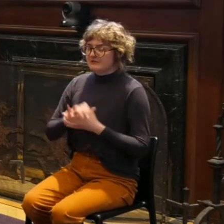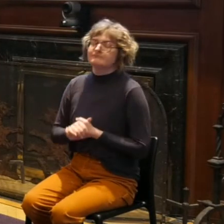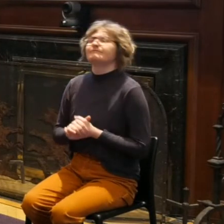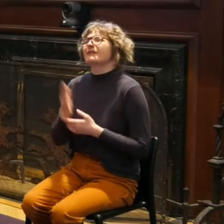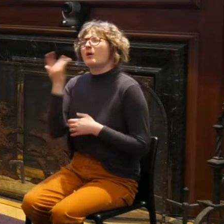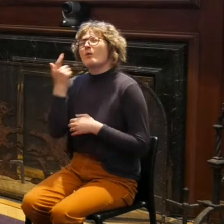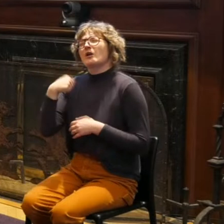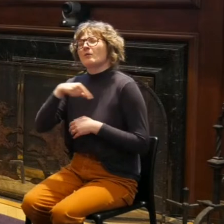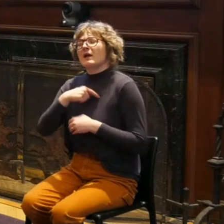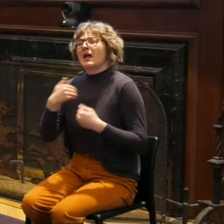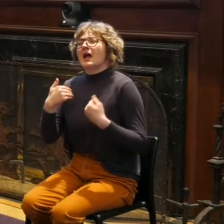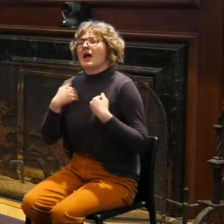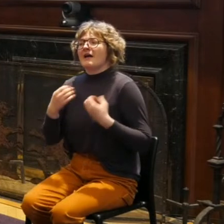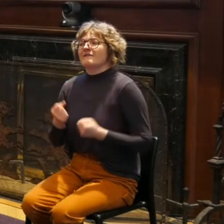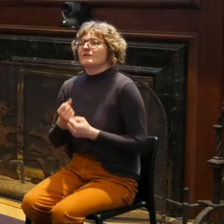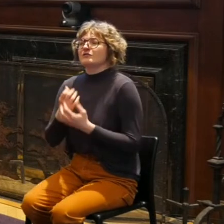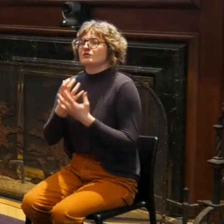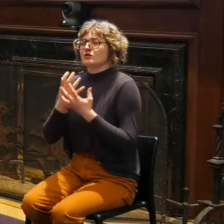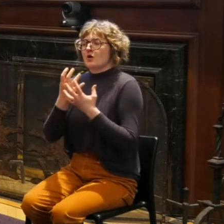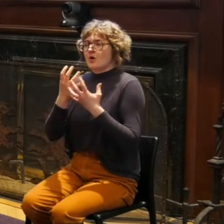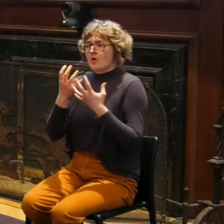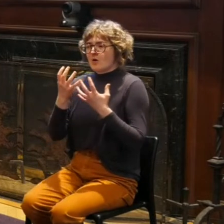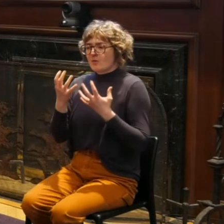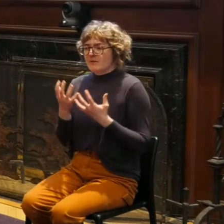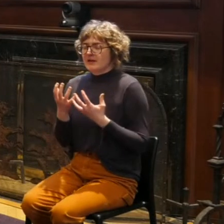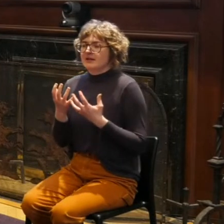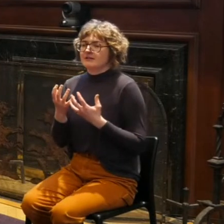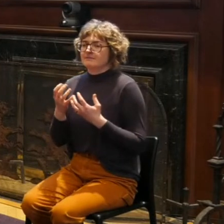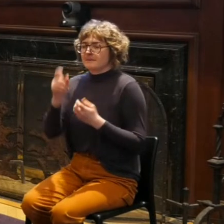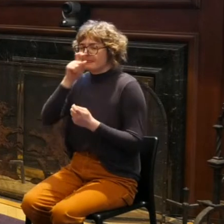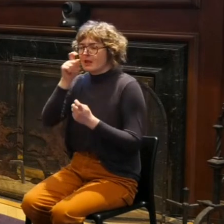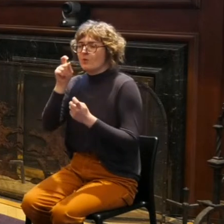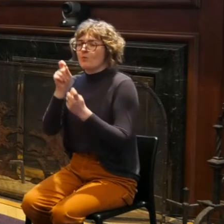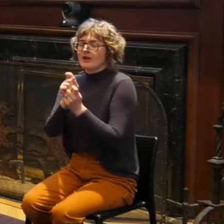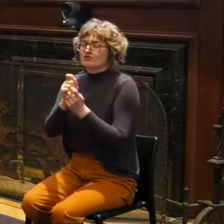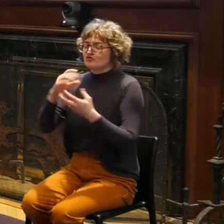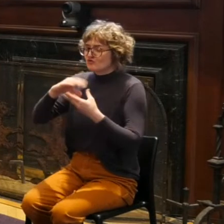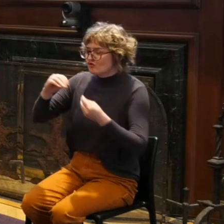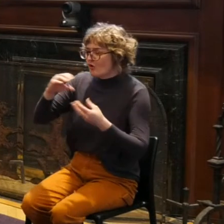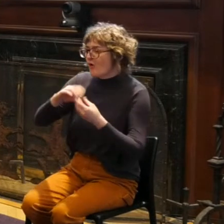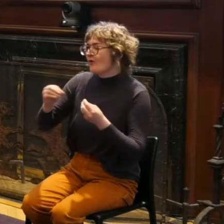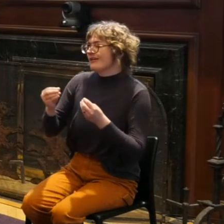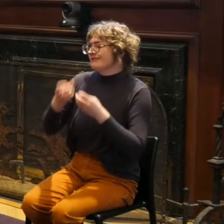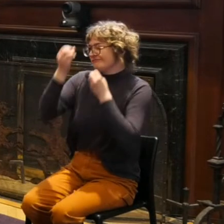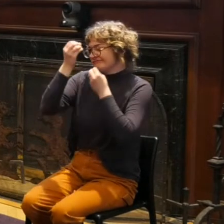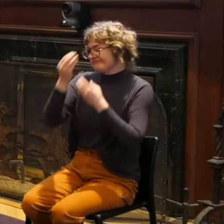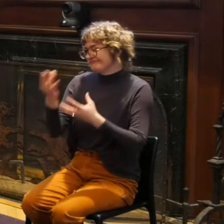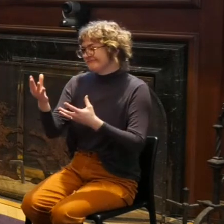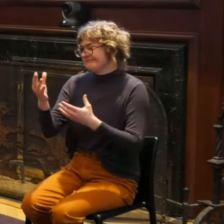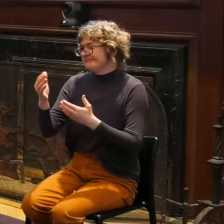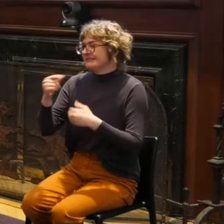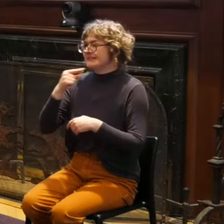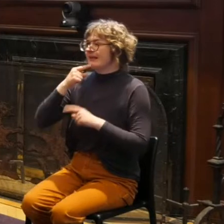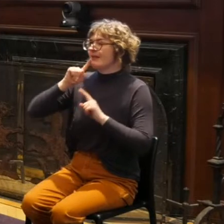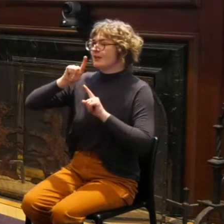Why do we have so many Salem witch retellings espousing the girl's told truth?